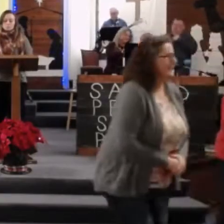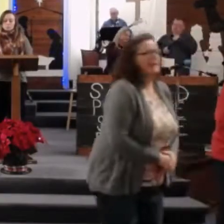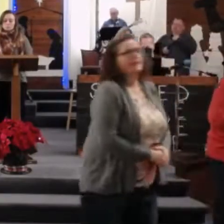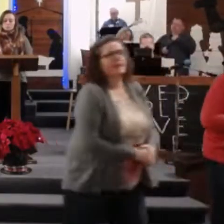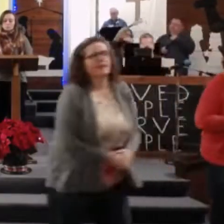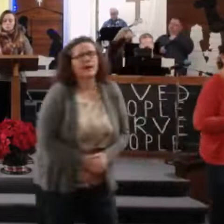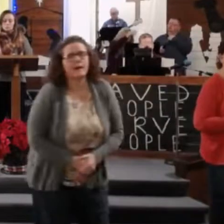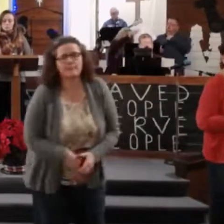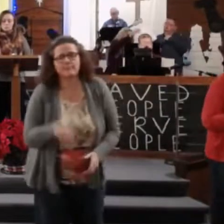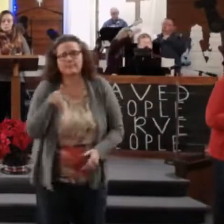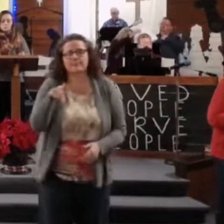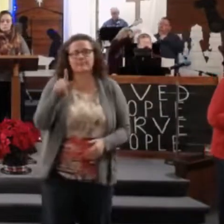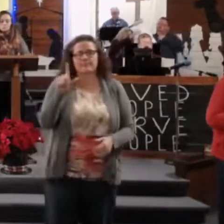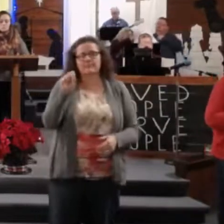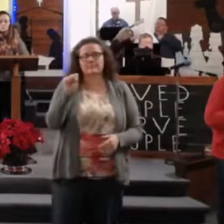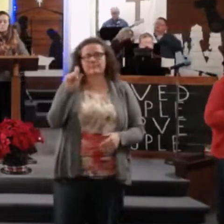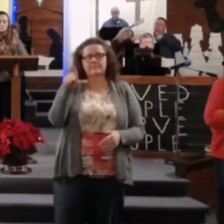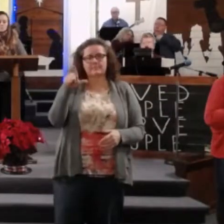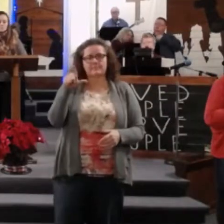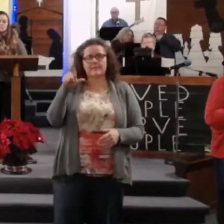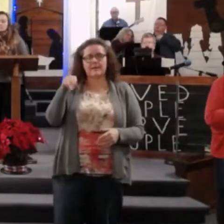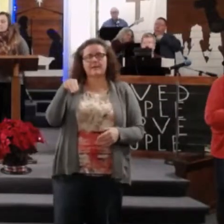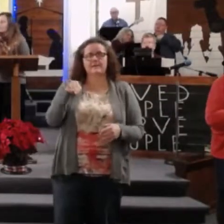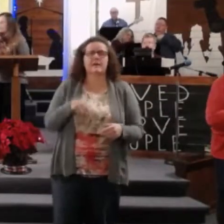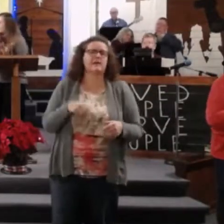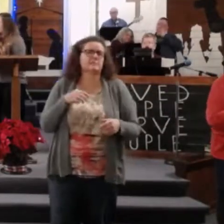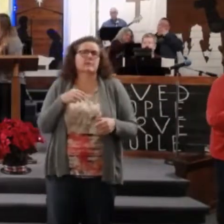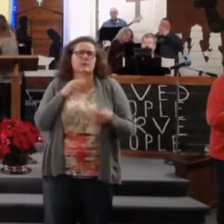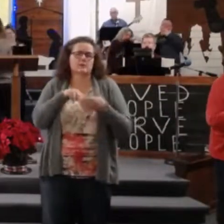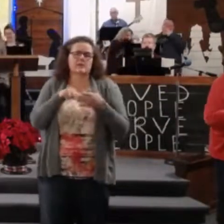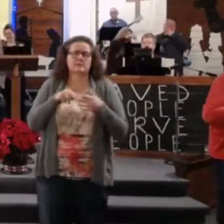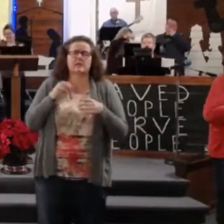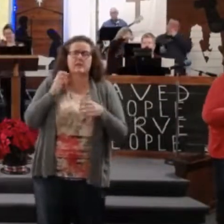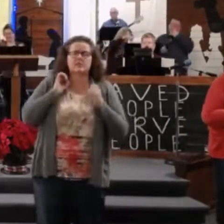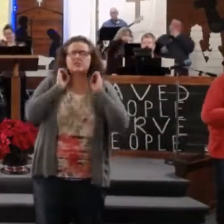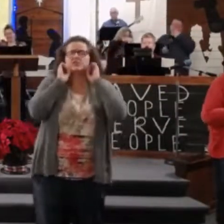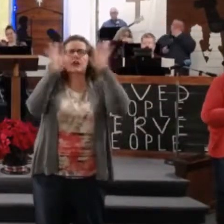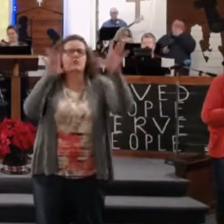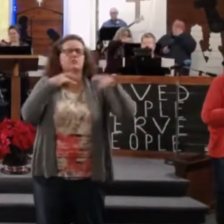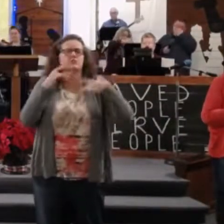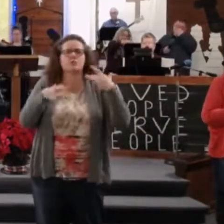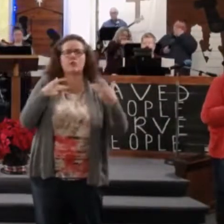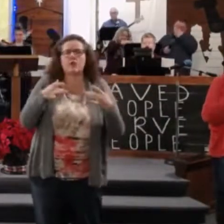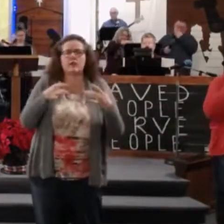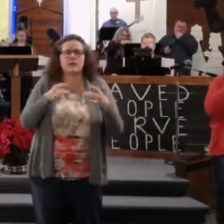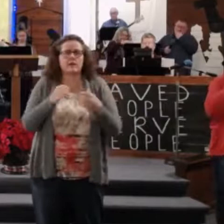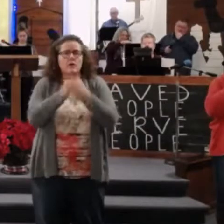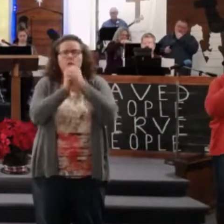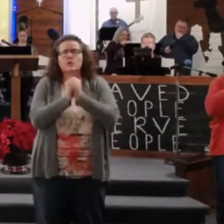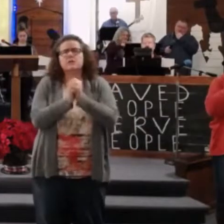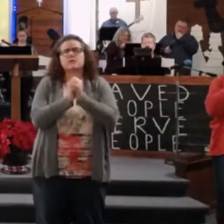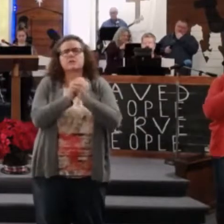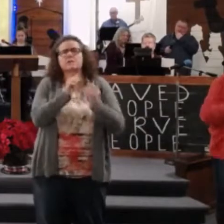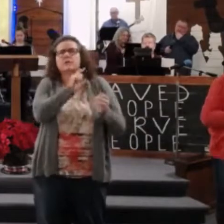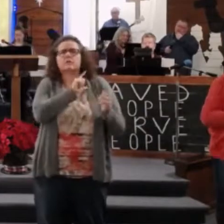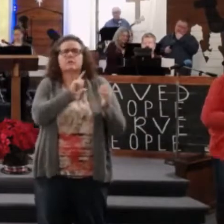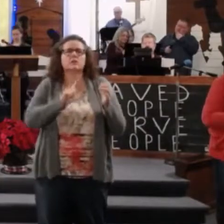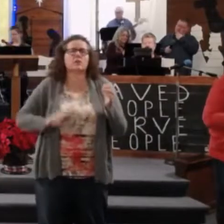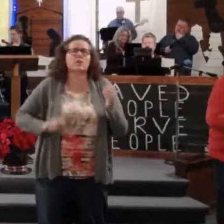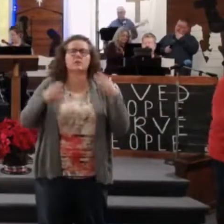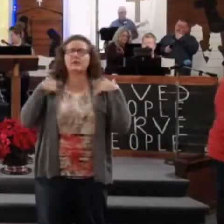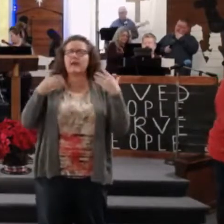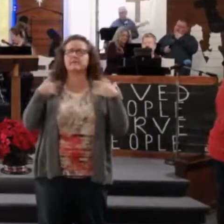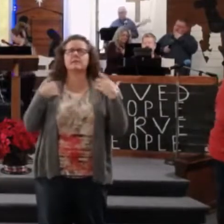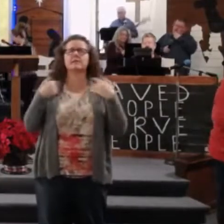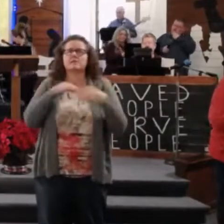Psalm 100 reads this: Shout with joy to the Lord, all the earth. Worship the Lord with gladness. Come before him singing